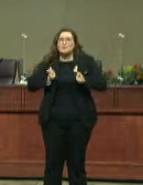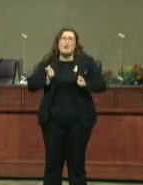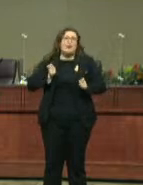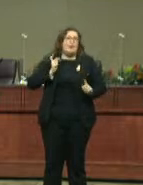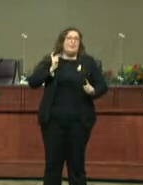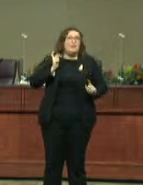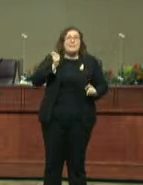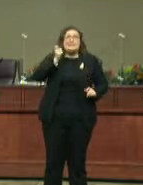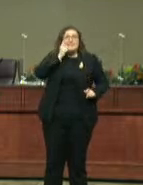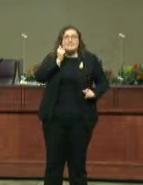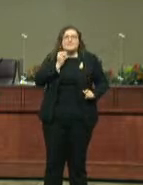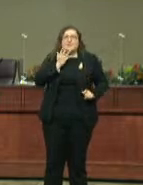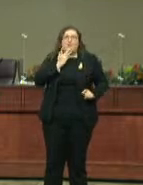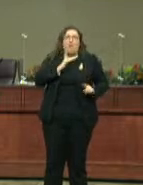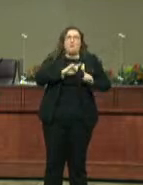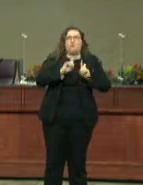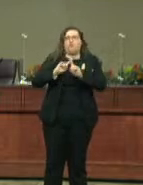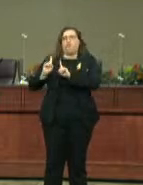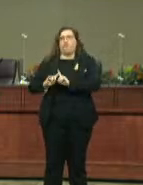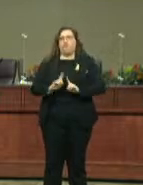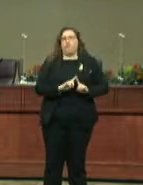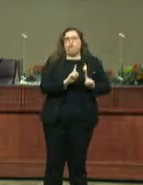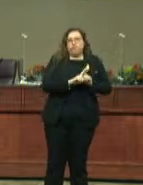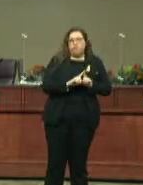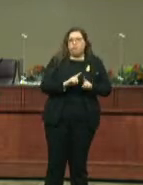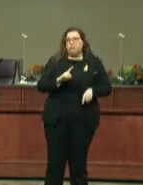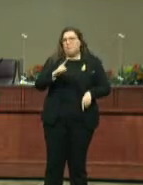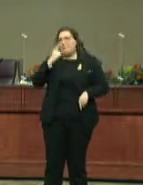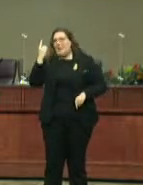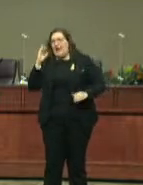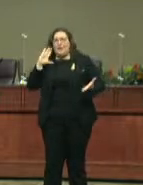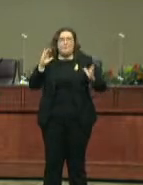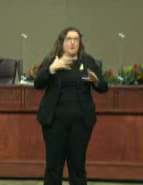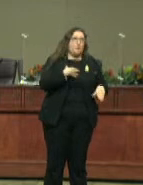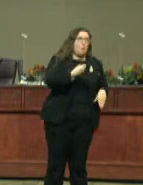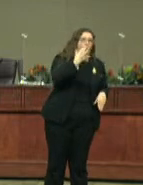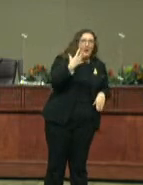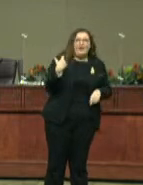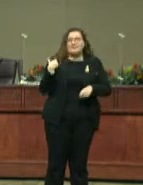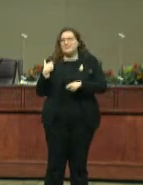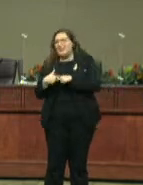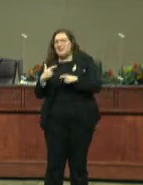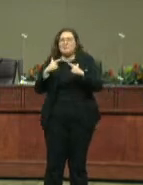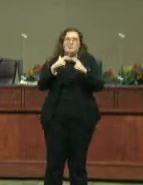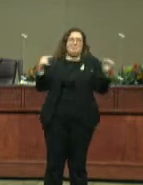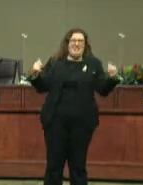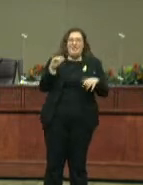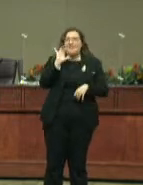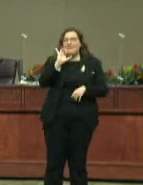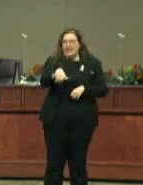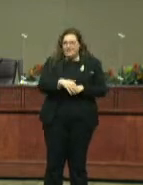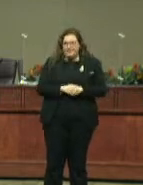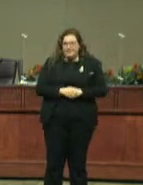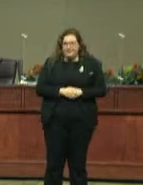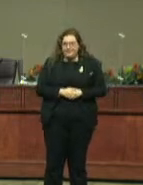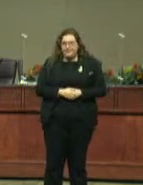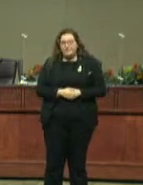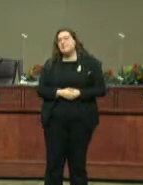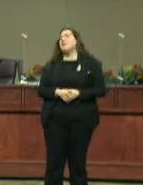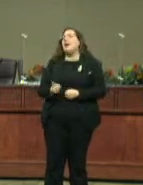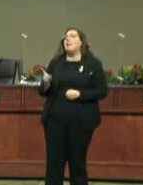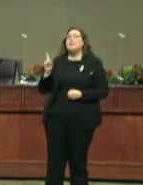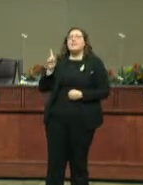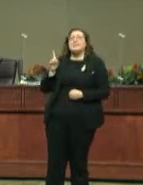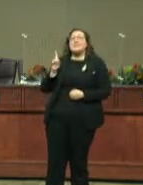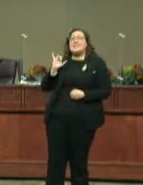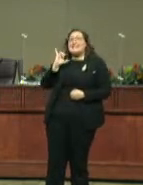county and in the nation in general. And this is our curve for incidence rate per